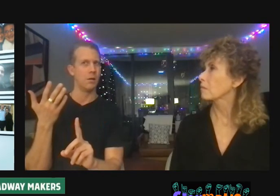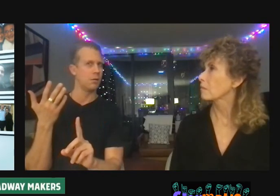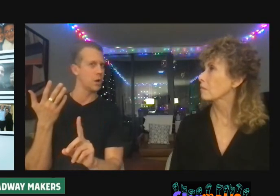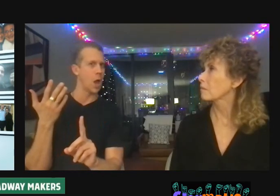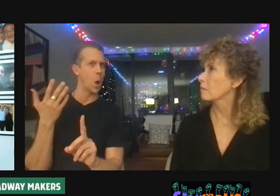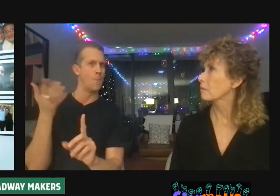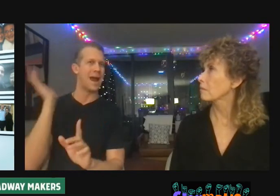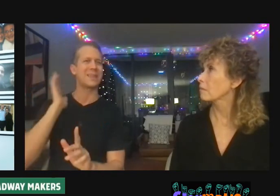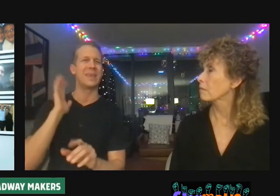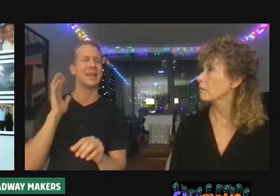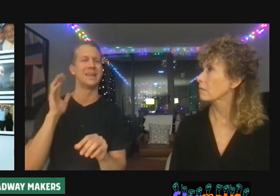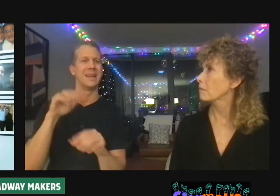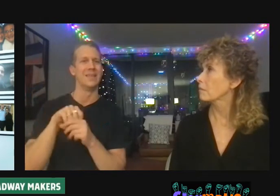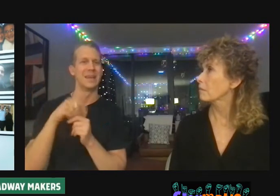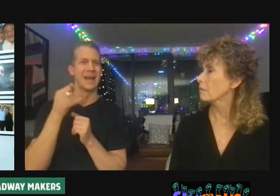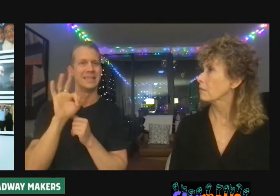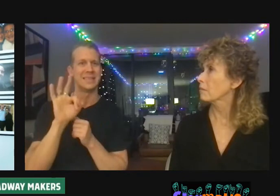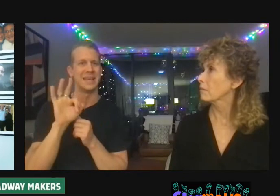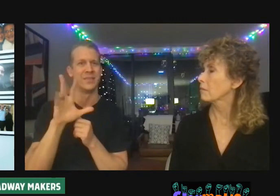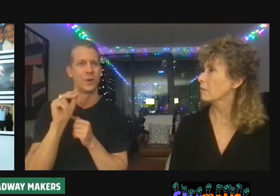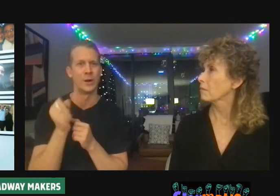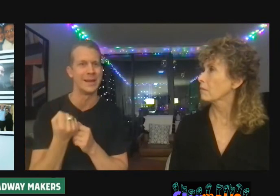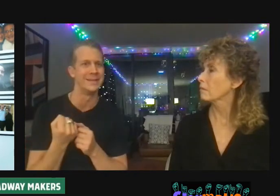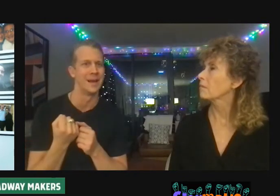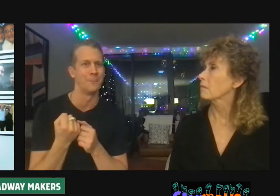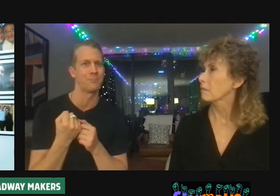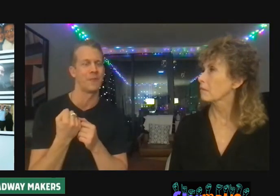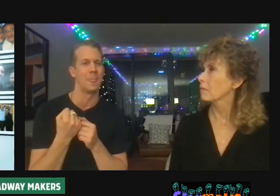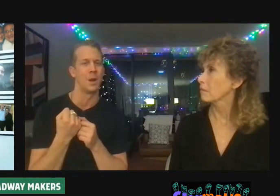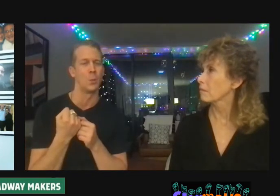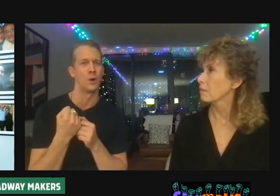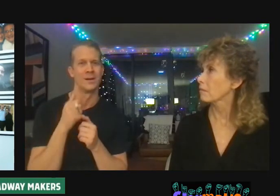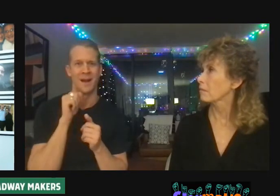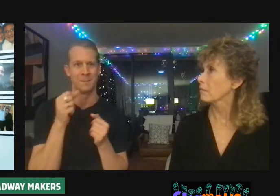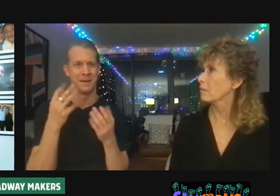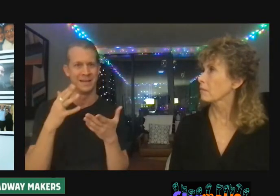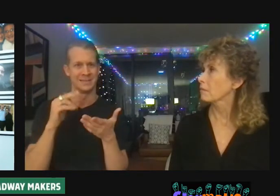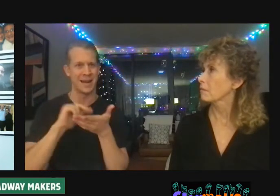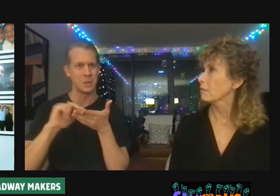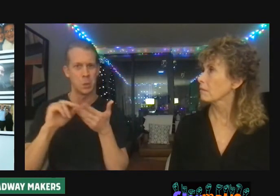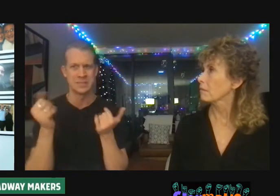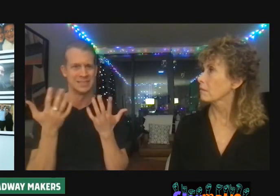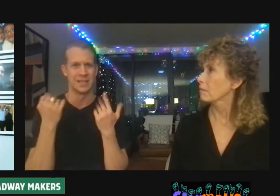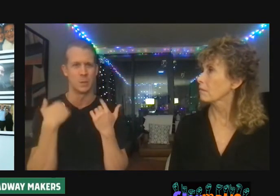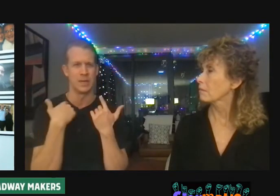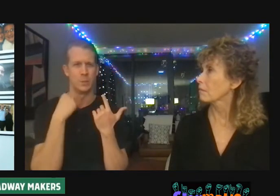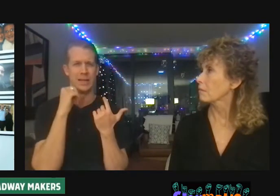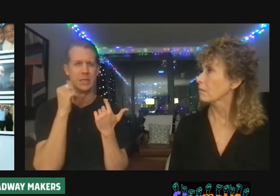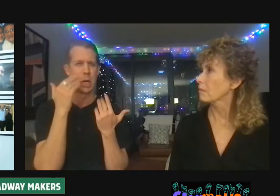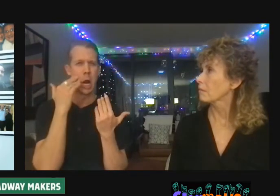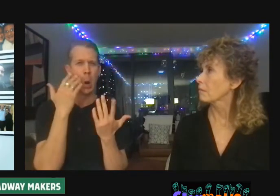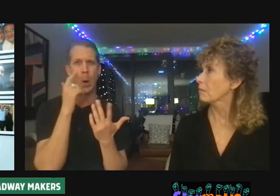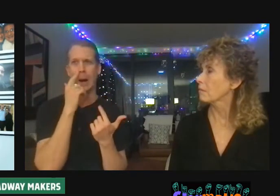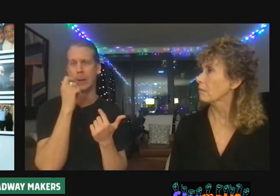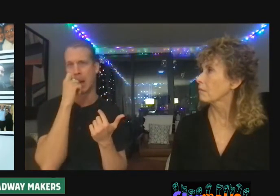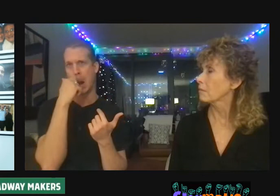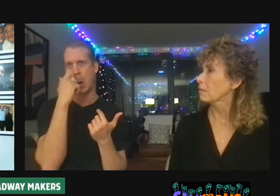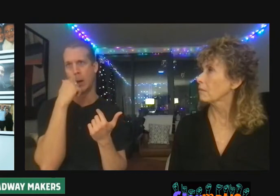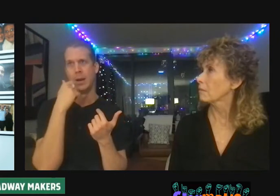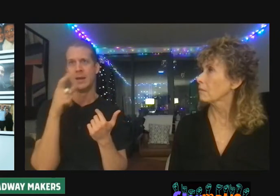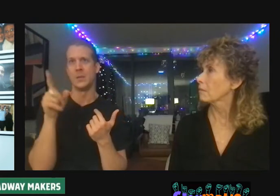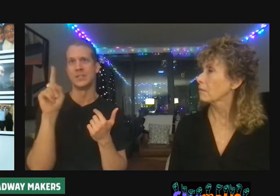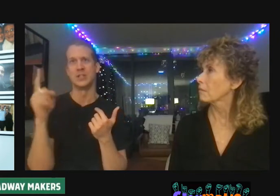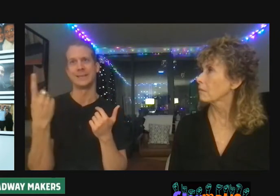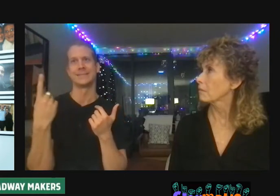And, you know, back then in the 1930s, there were not many diagnoses. Like, we didn't know, you